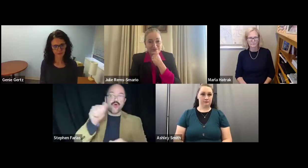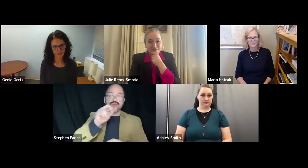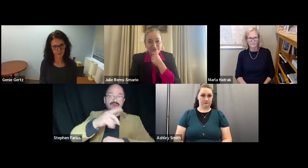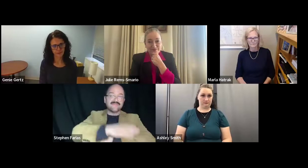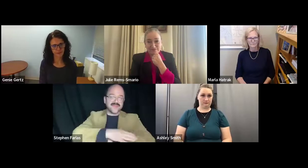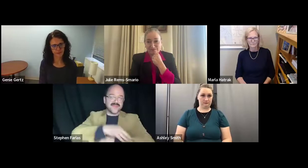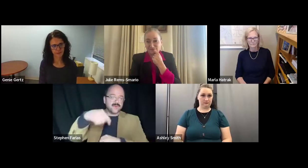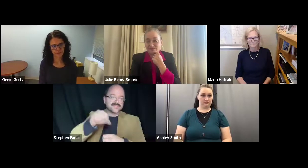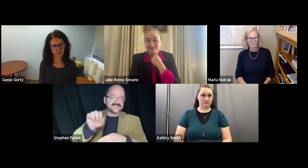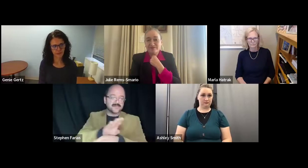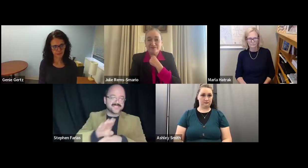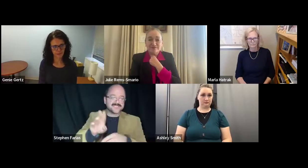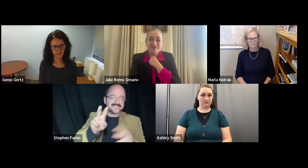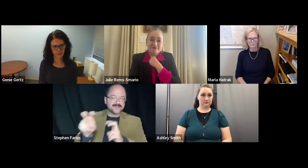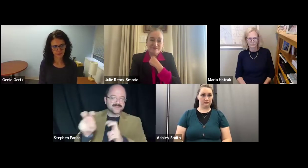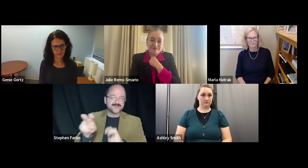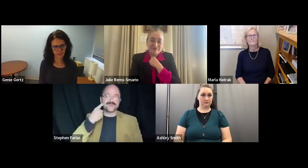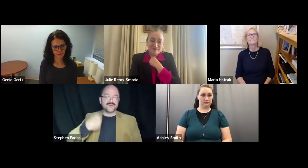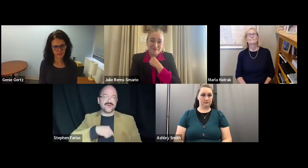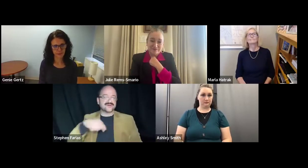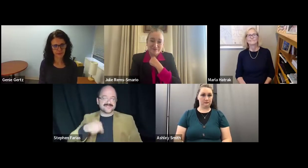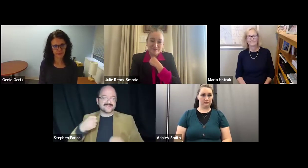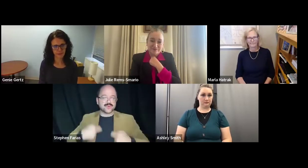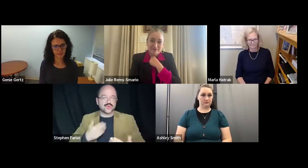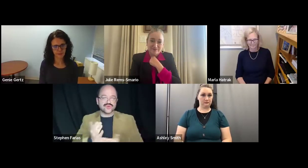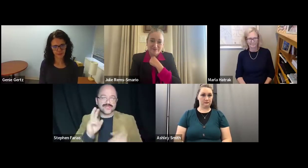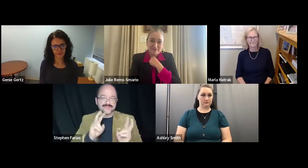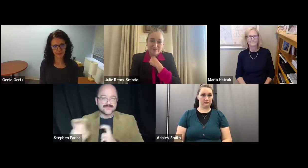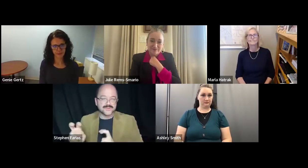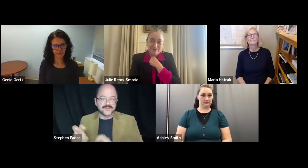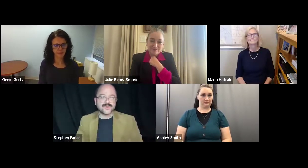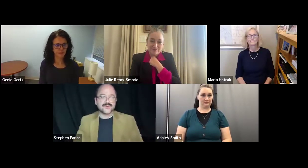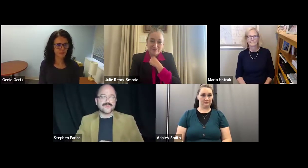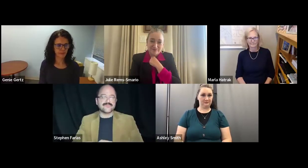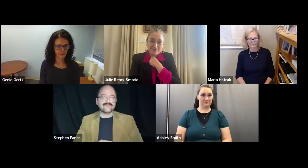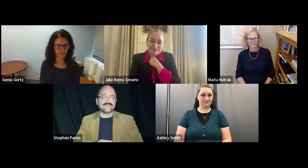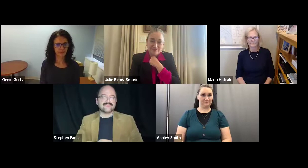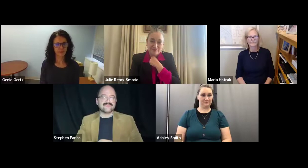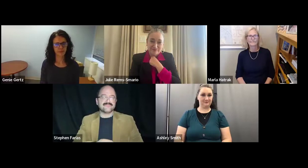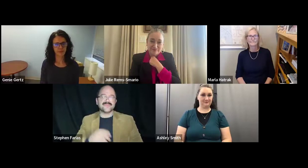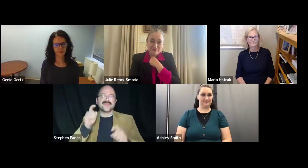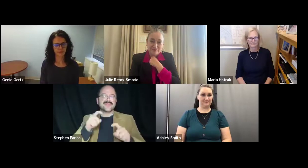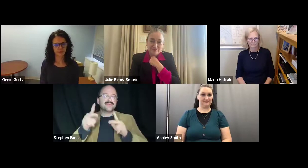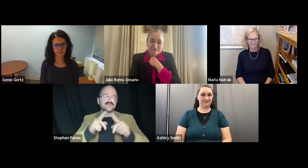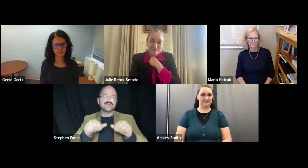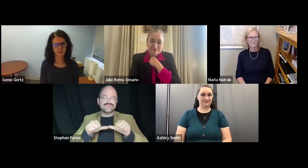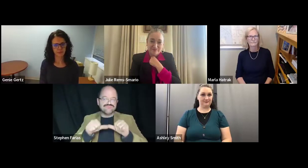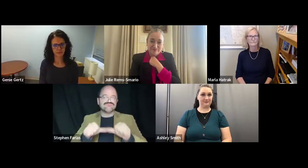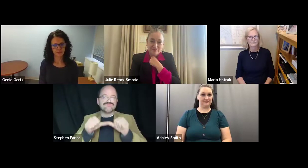human rights issue. And then also at the table sits those business professionals, because this does come down to a business issue as